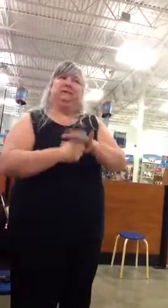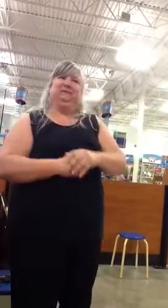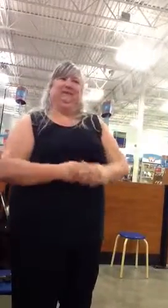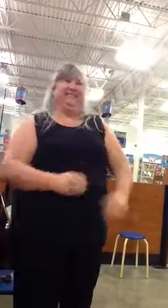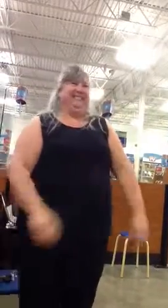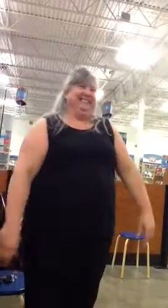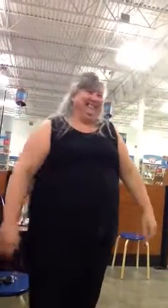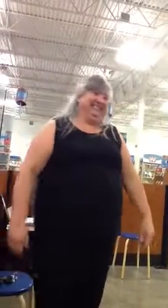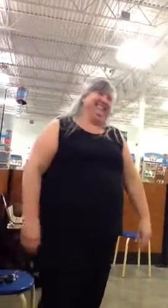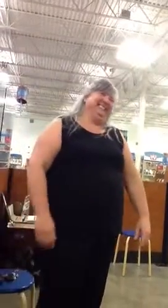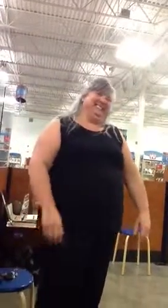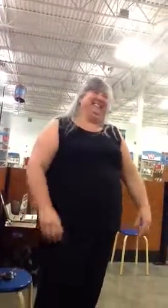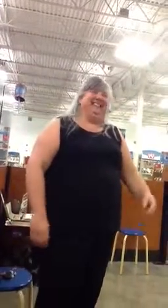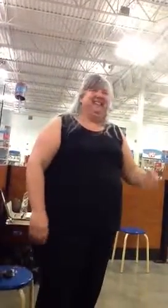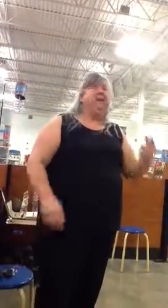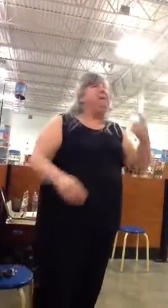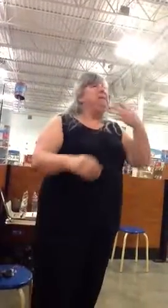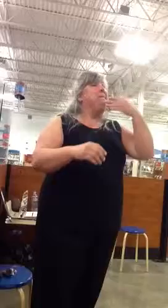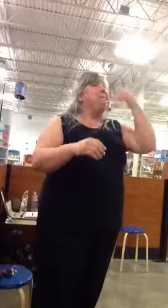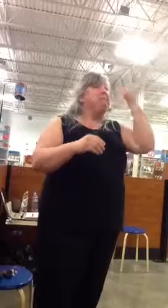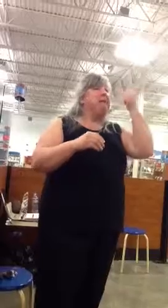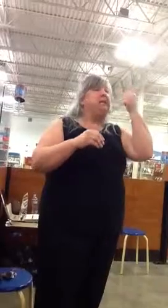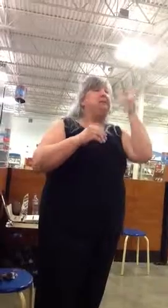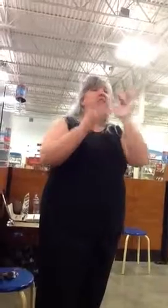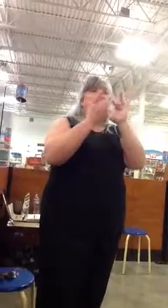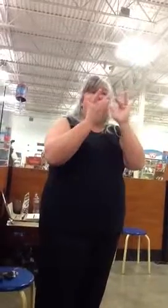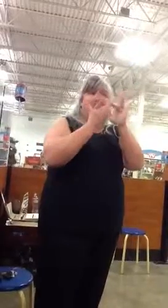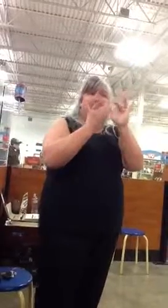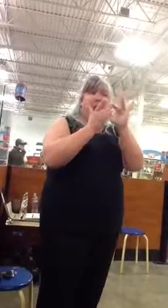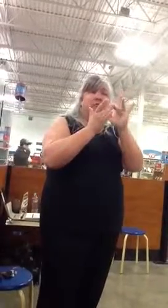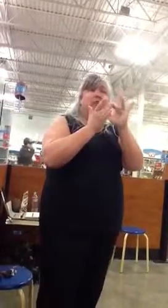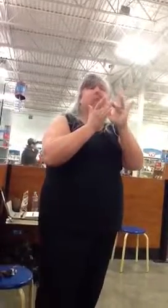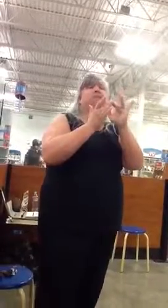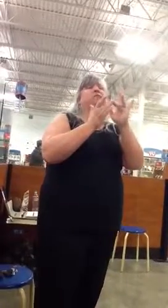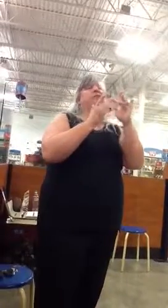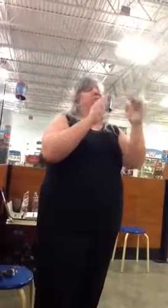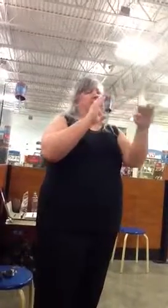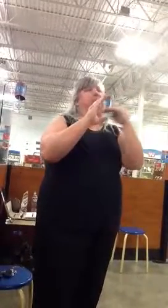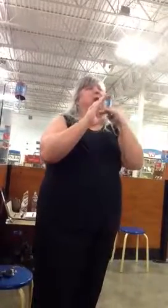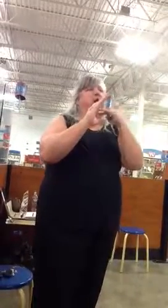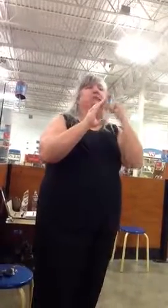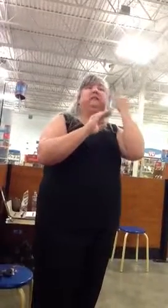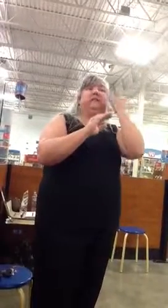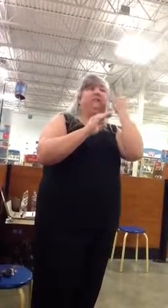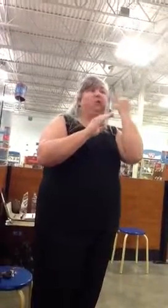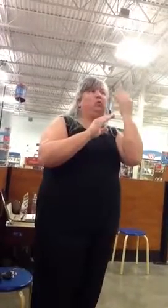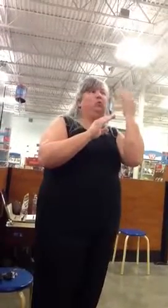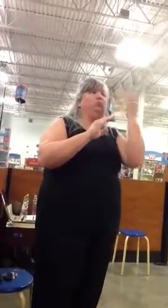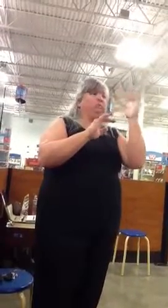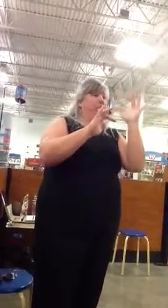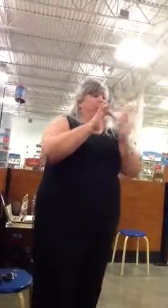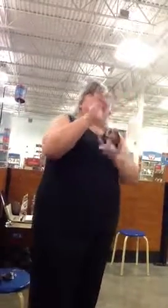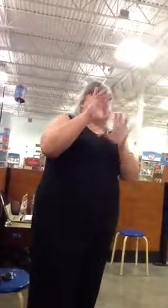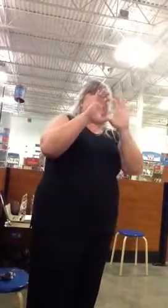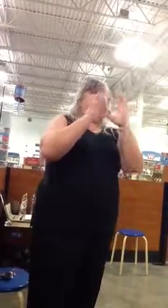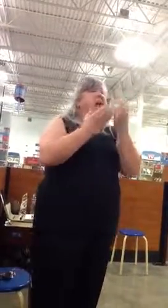So yeah, the best way to get a hold of me is by that email. If you need to miss a class for any reason, let me know. We can set up a makeup